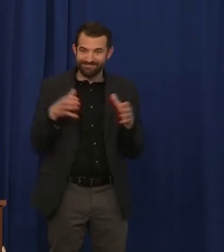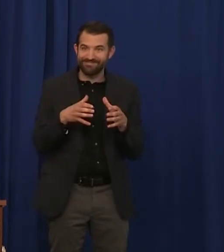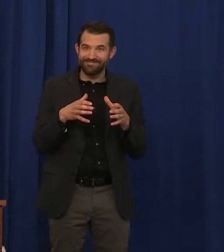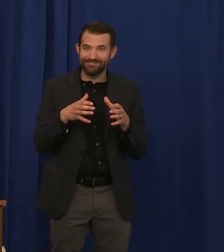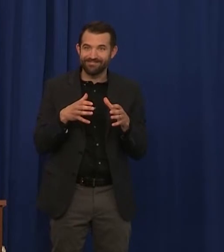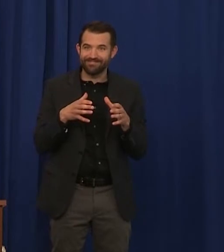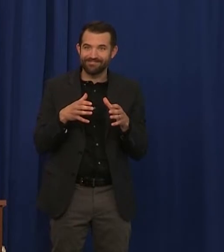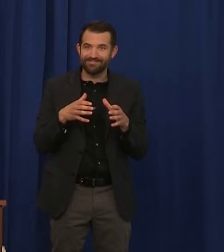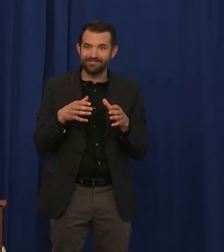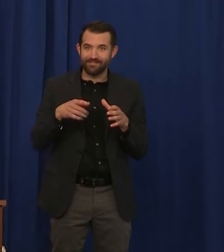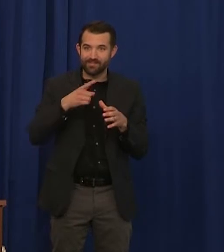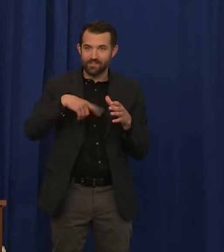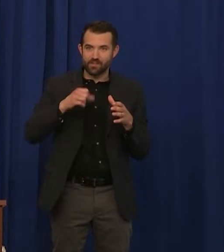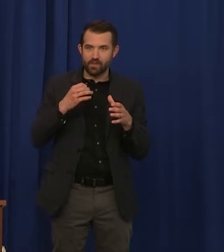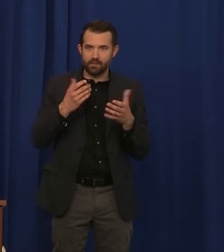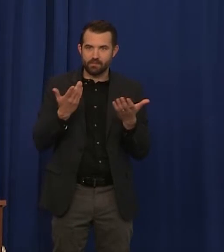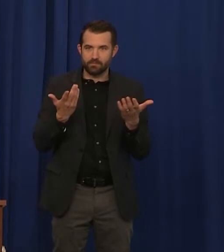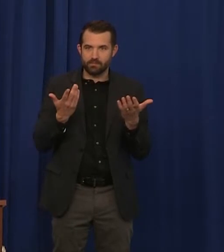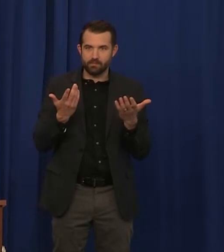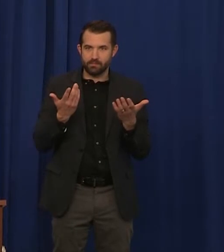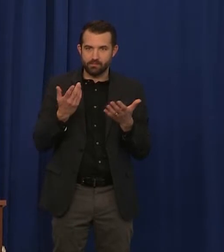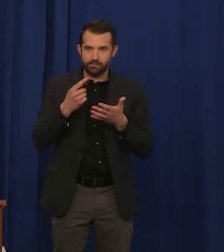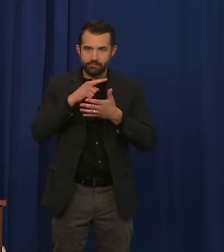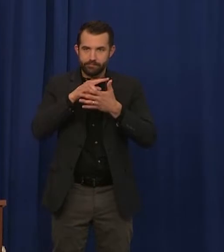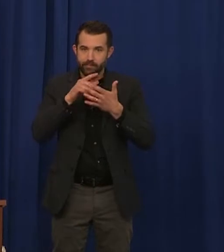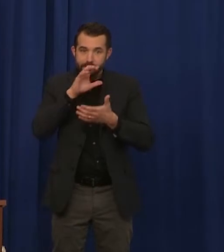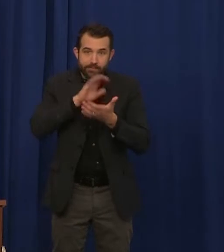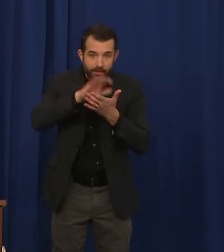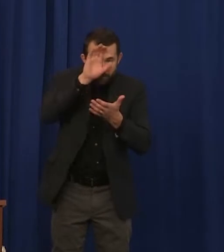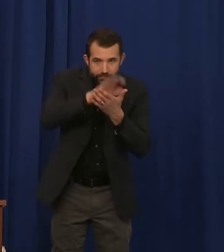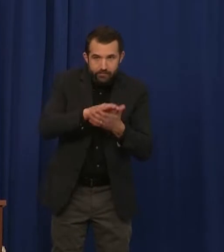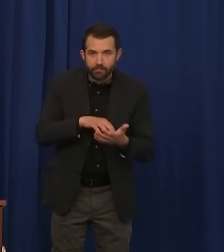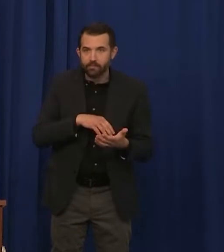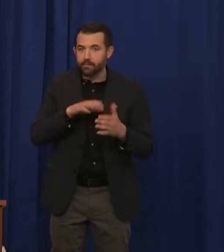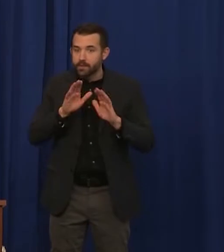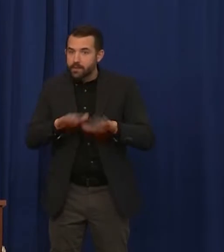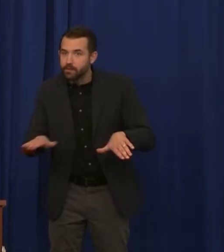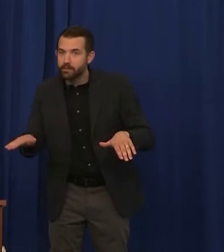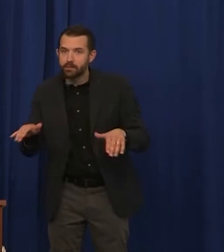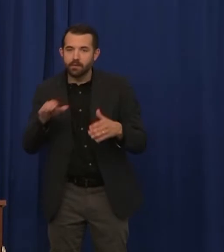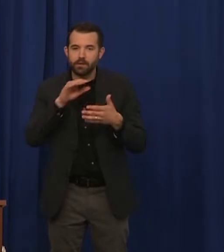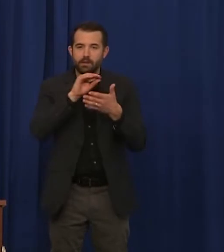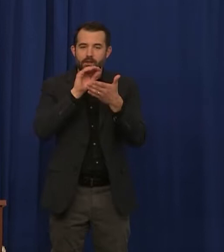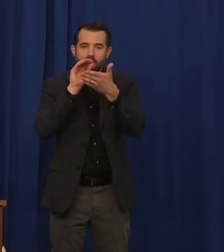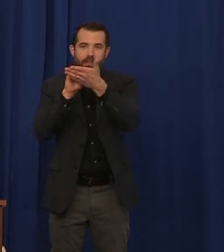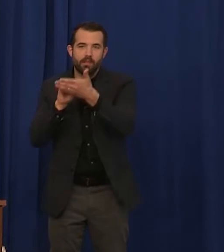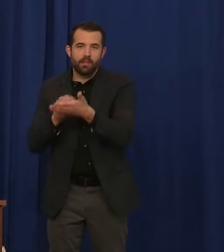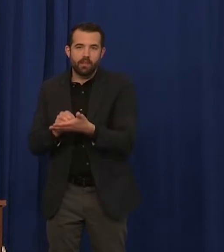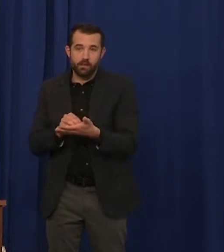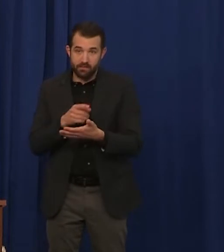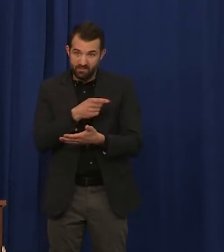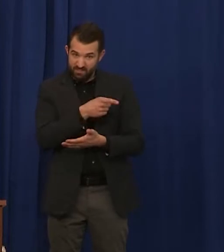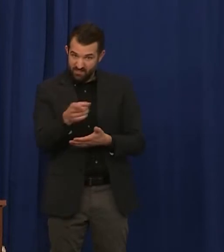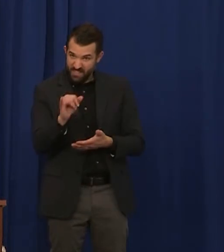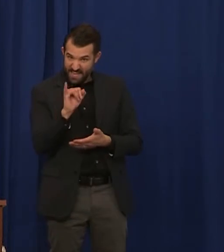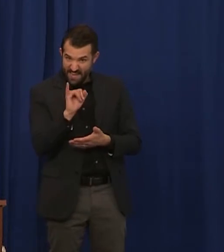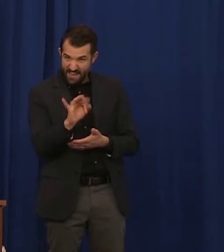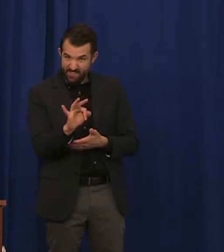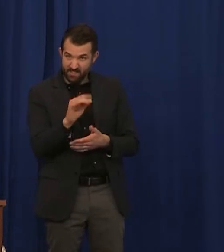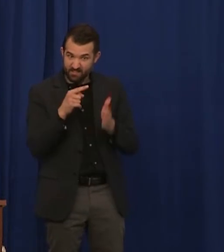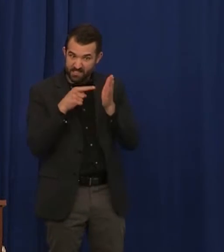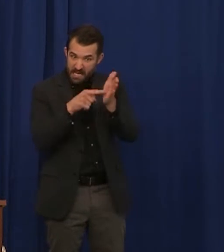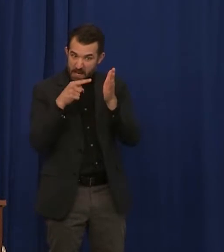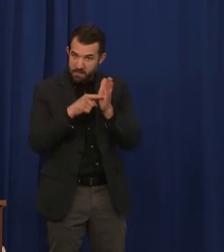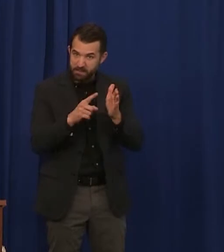spouse and the children are given instructions about what kind of symptoms to be on the lookout for. If they develop them, they're instructed to go to